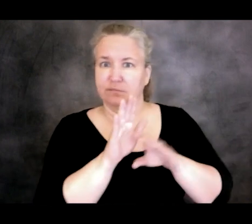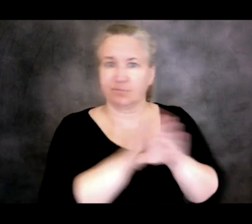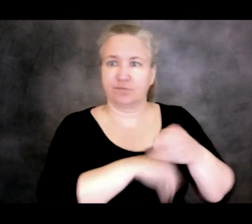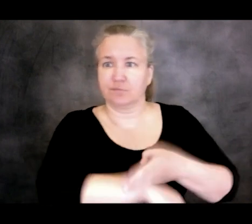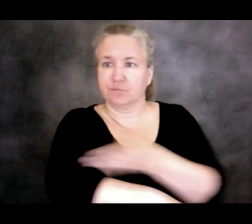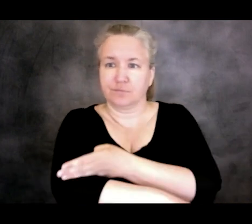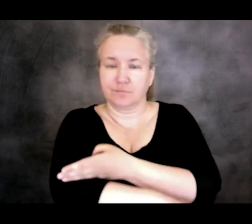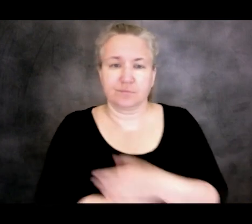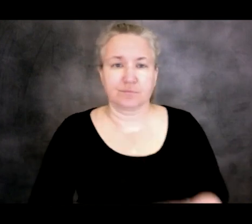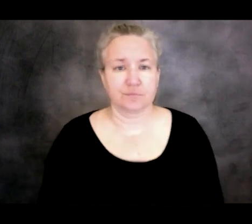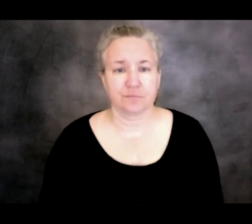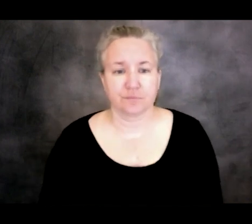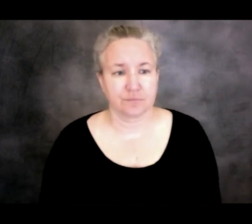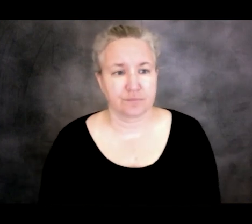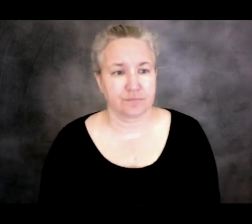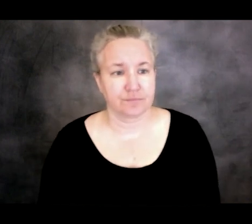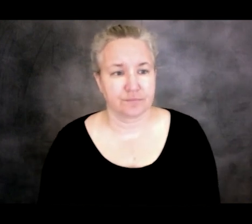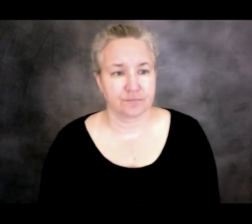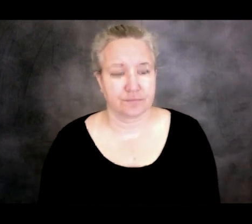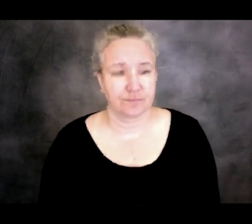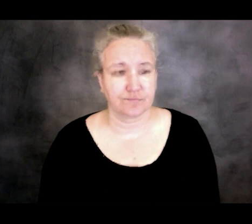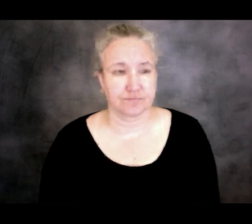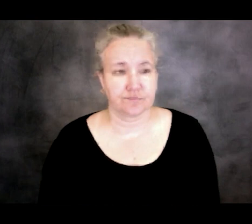position, right?